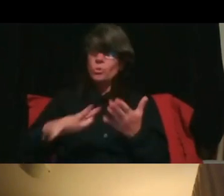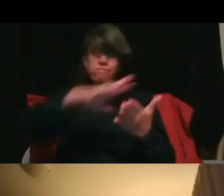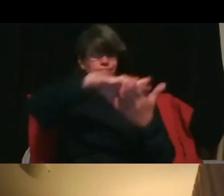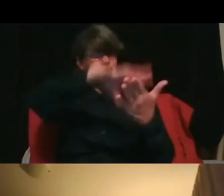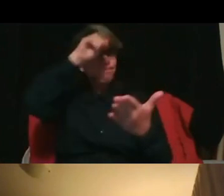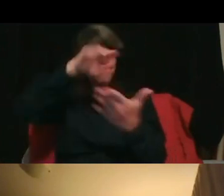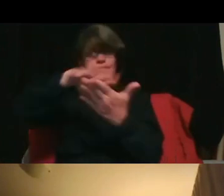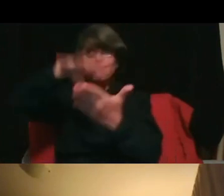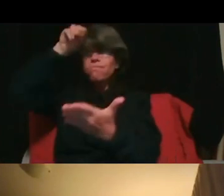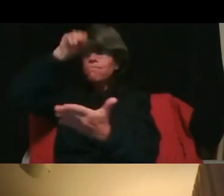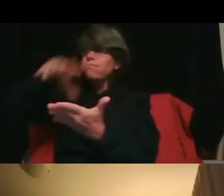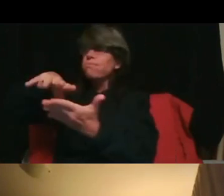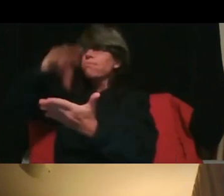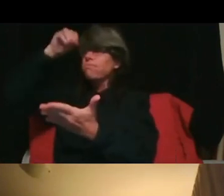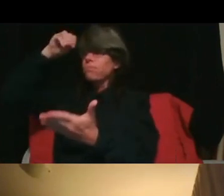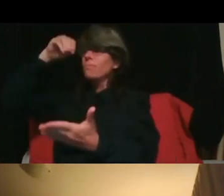I come to the fire, and